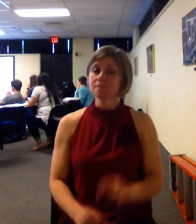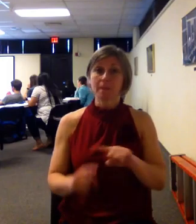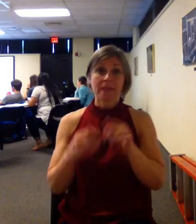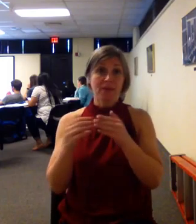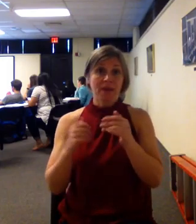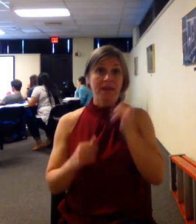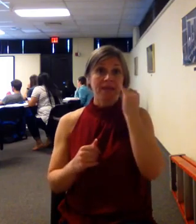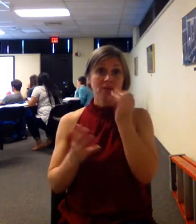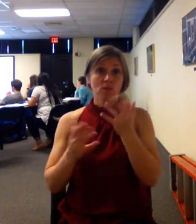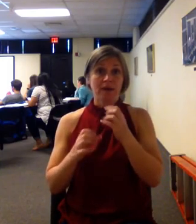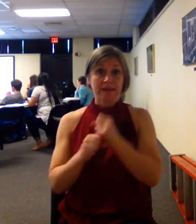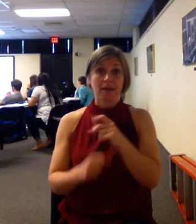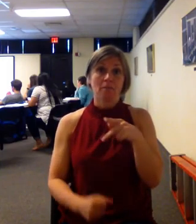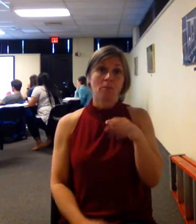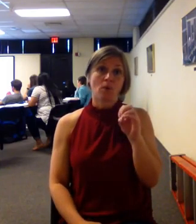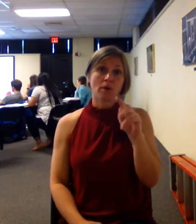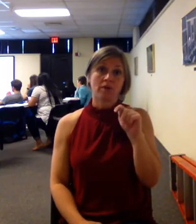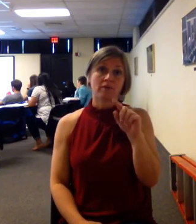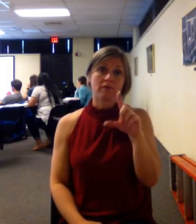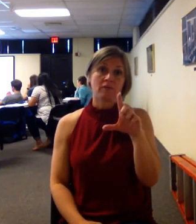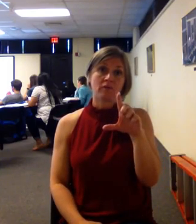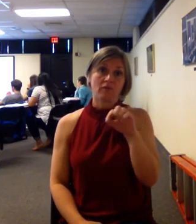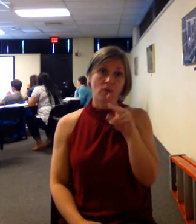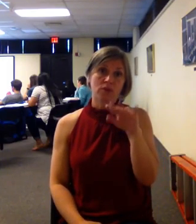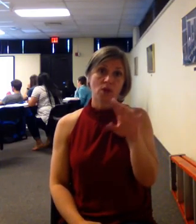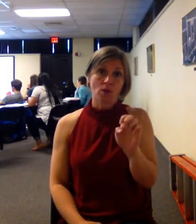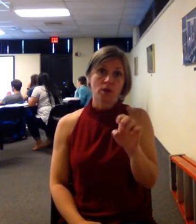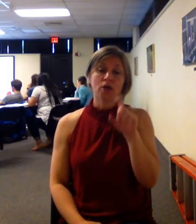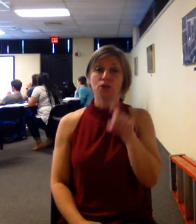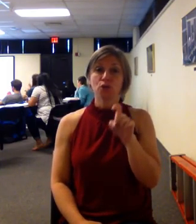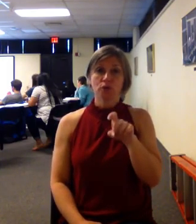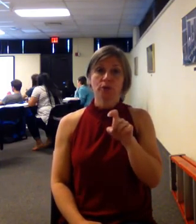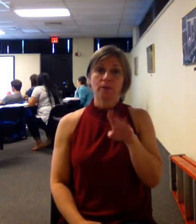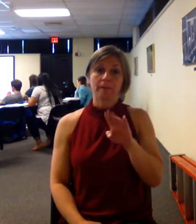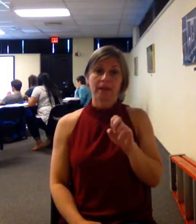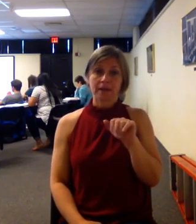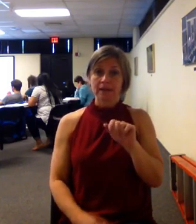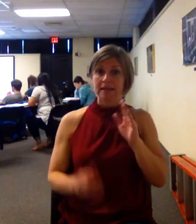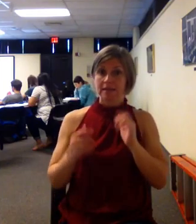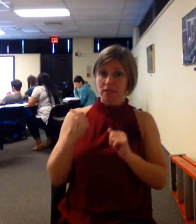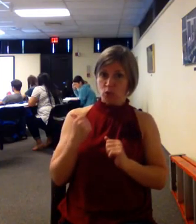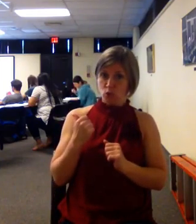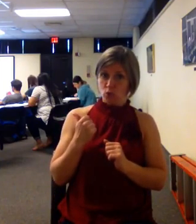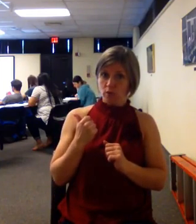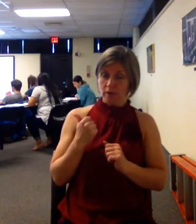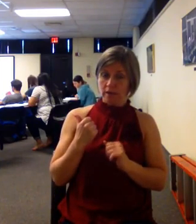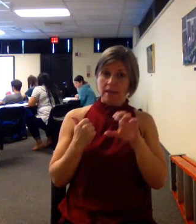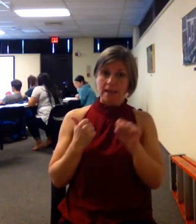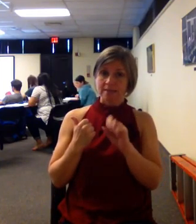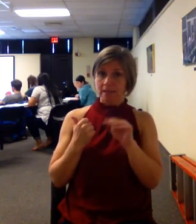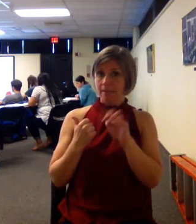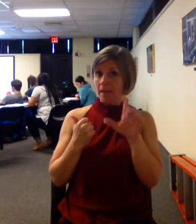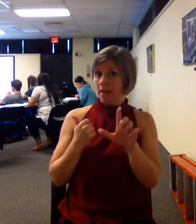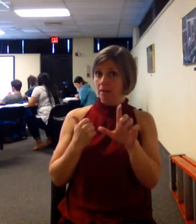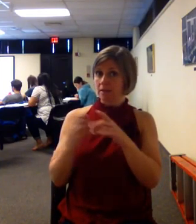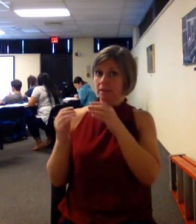wanted to get a portfolio beta, think about it, you could plug in your portfolio beta here in your SML equation and then just